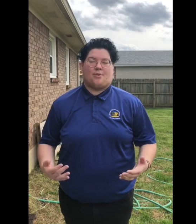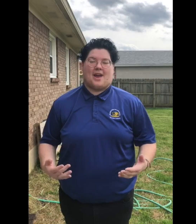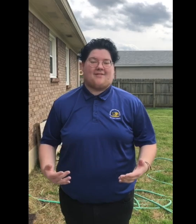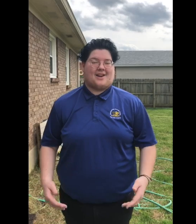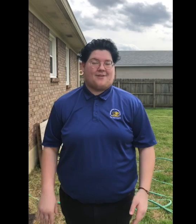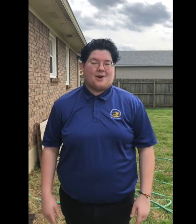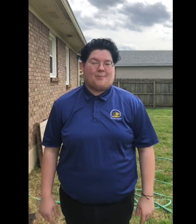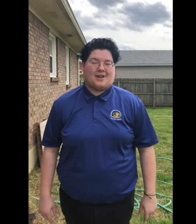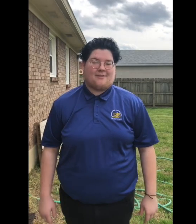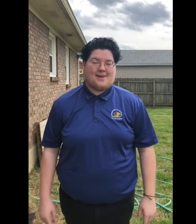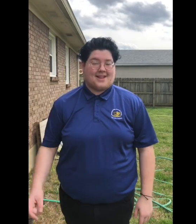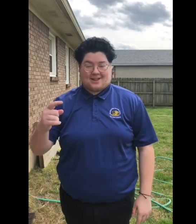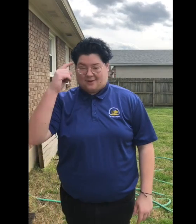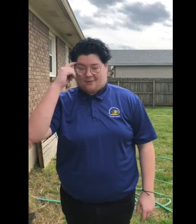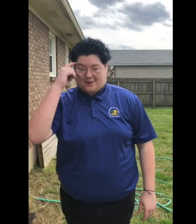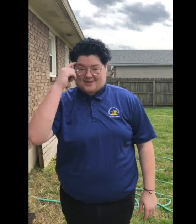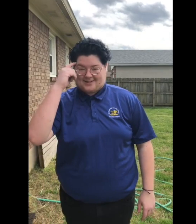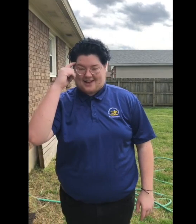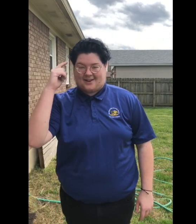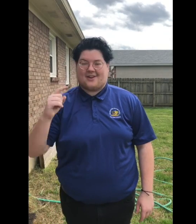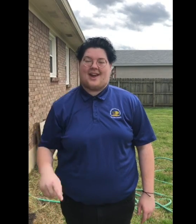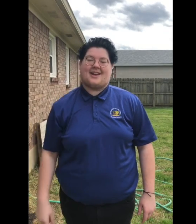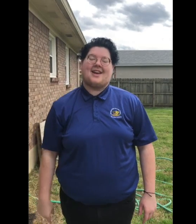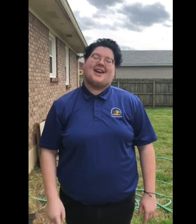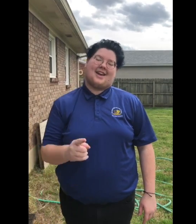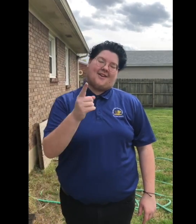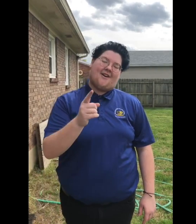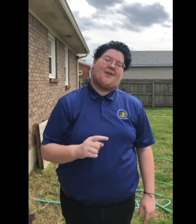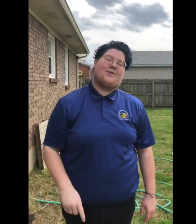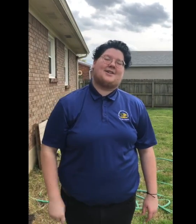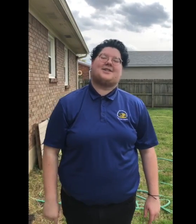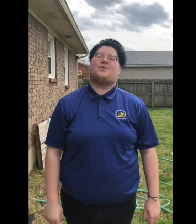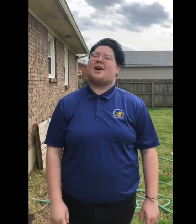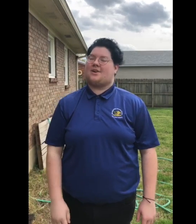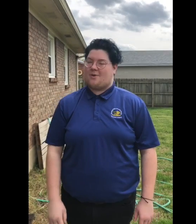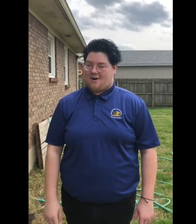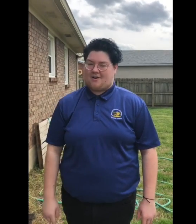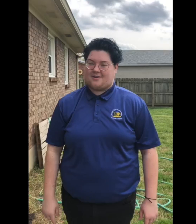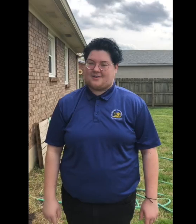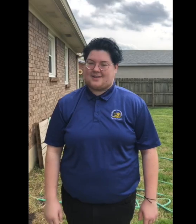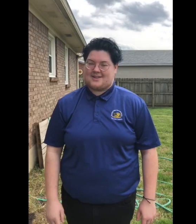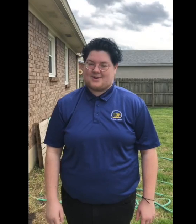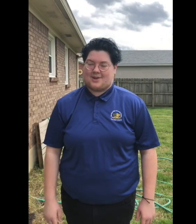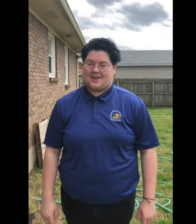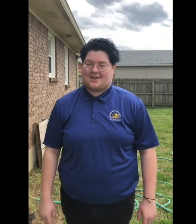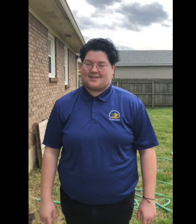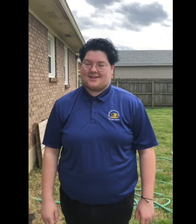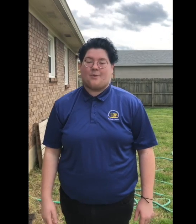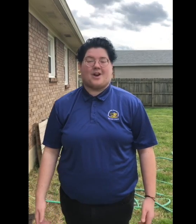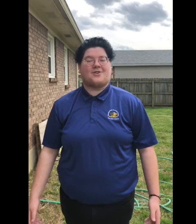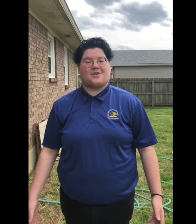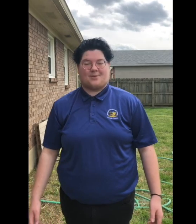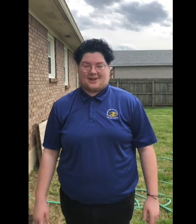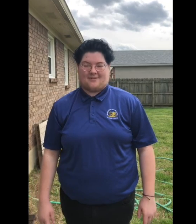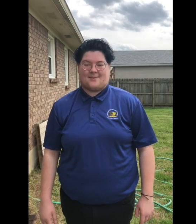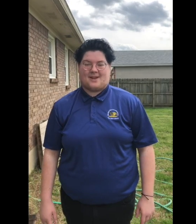brave. And if you don't believe me, the little voice inside your head, here are reasons why you are these three things and why you should believe me.